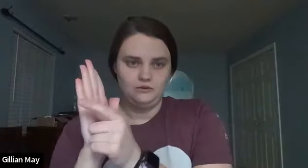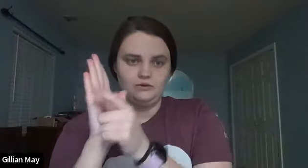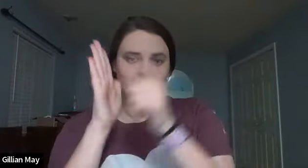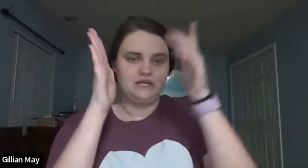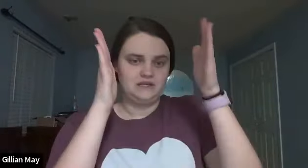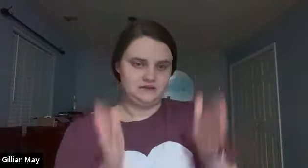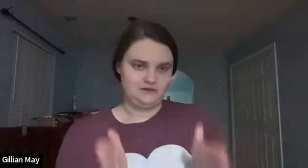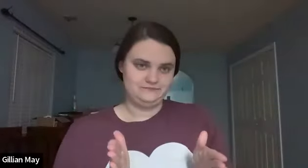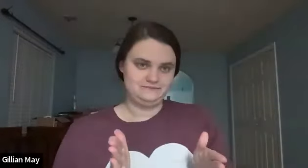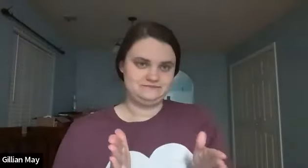lawyer,